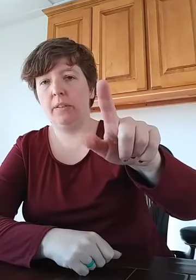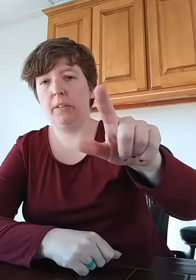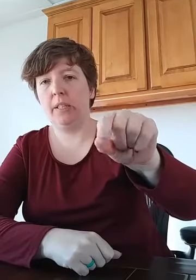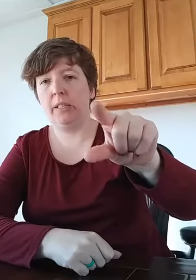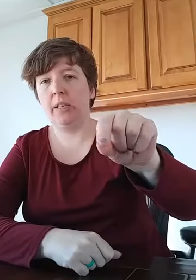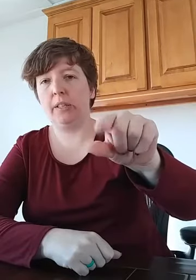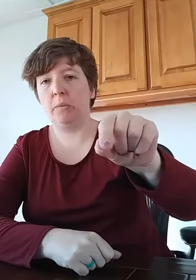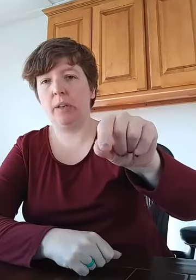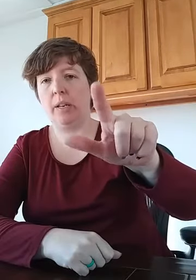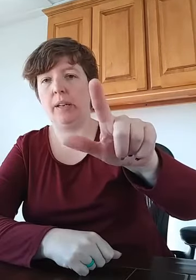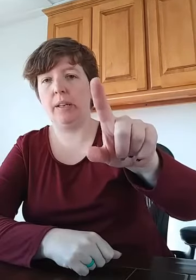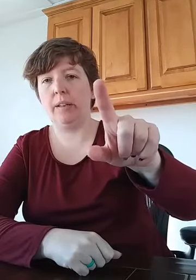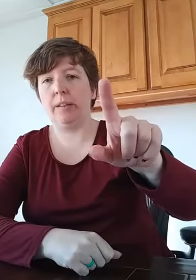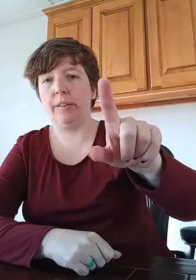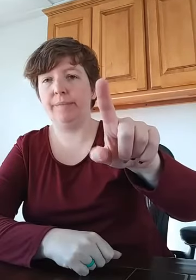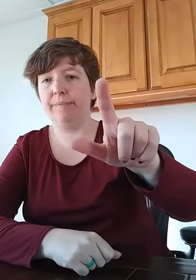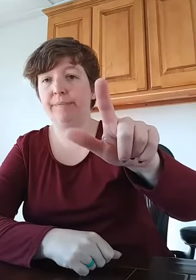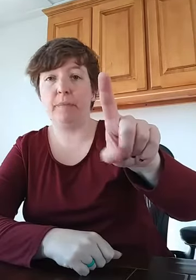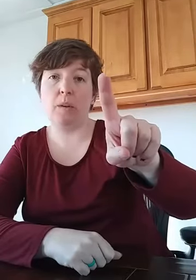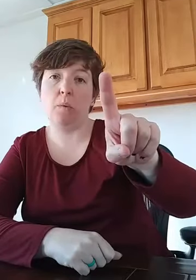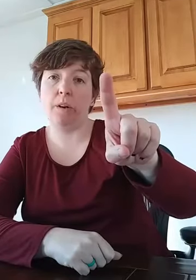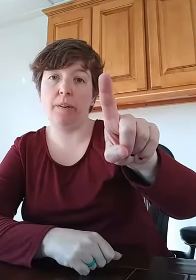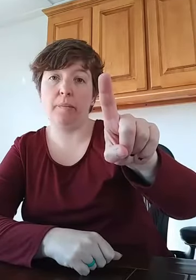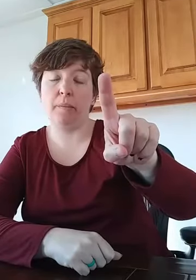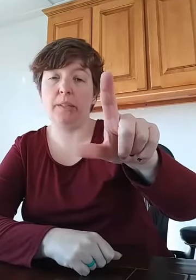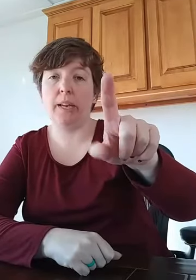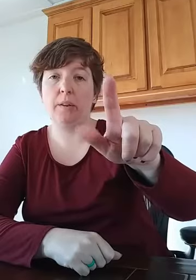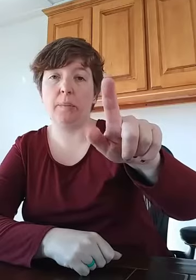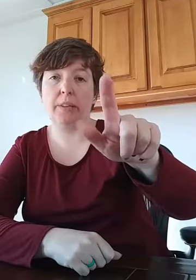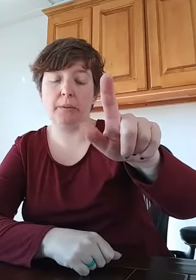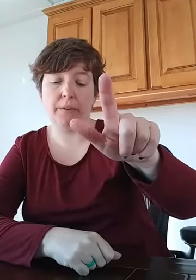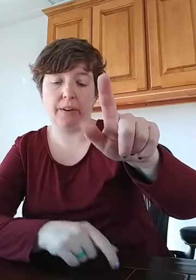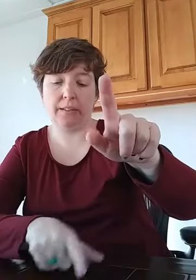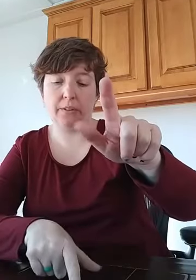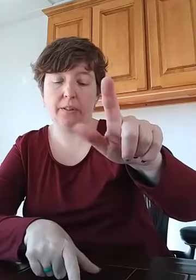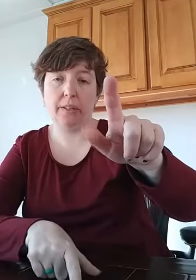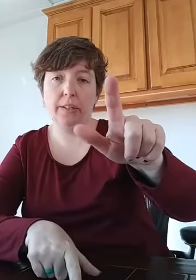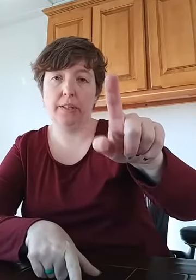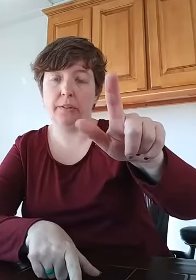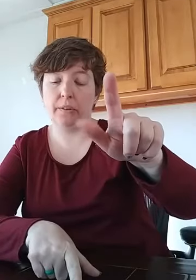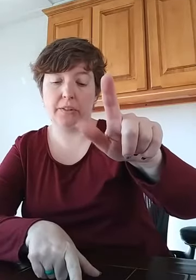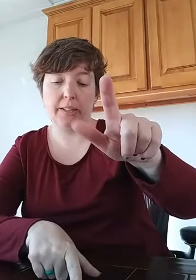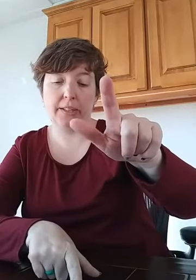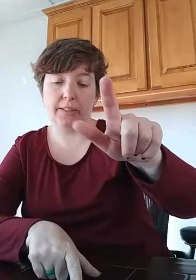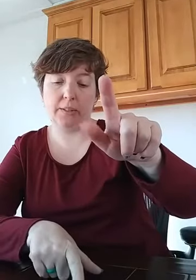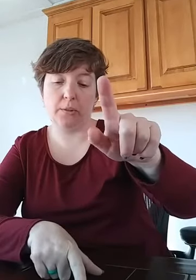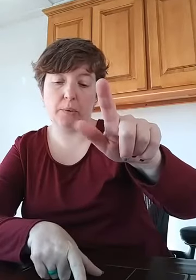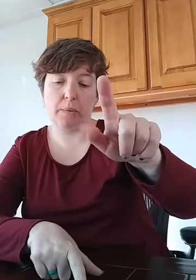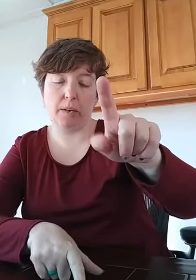it's like 20 and 1 put together, but they do it faster. So it looks like this, 21.